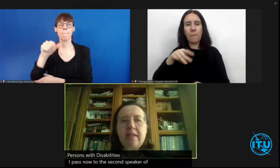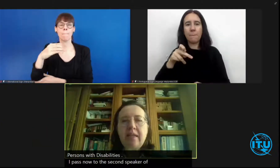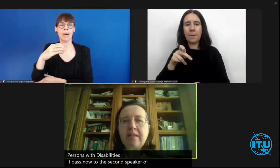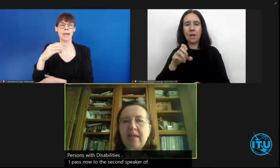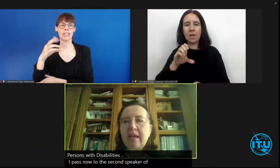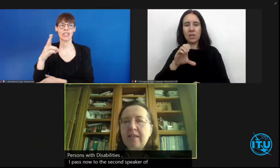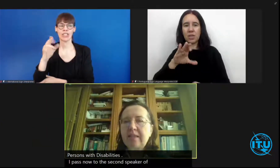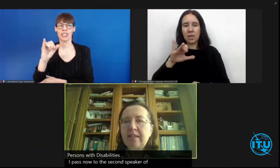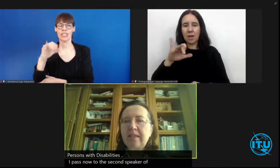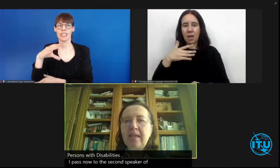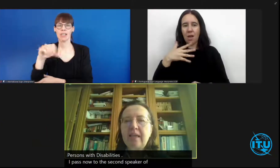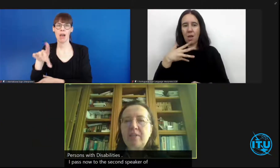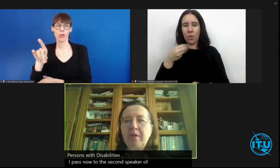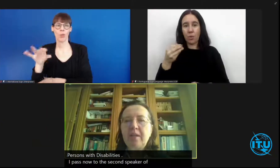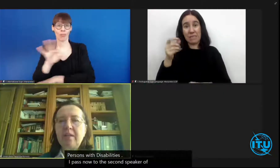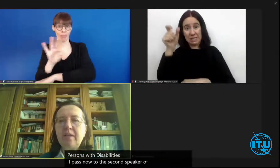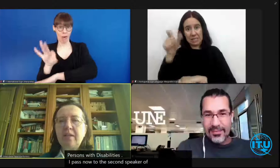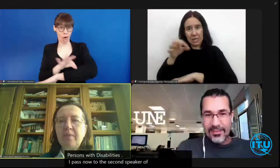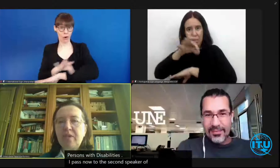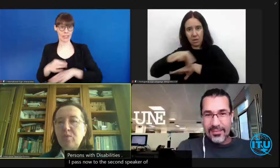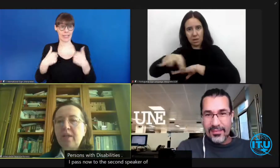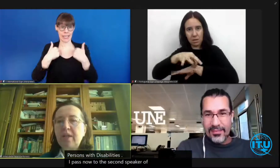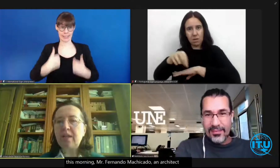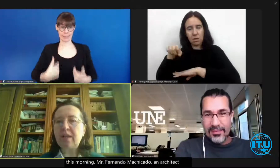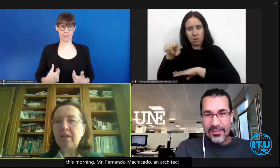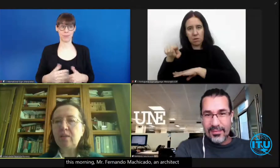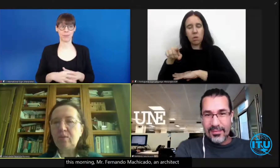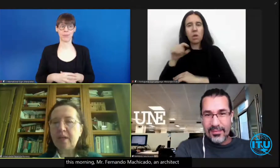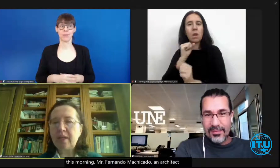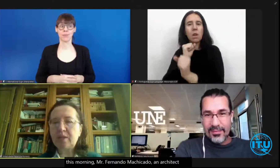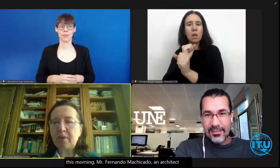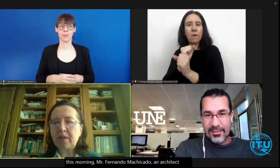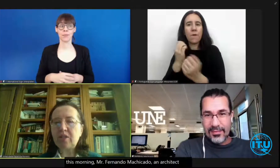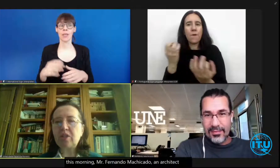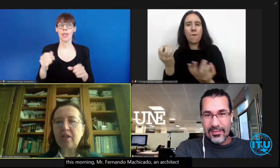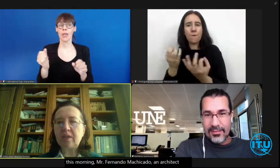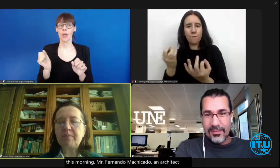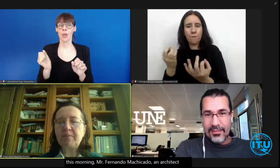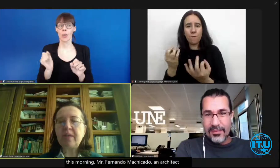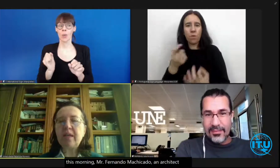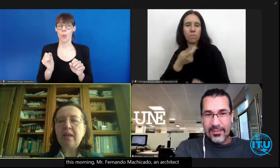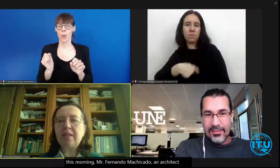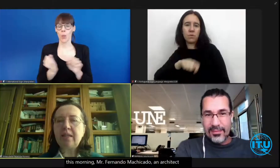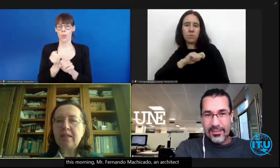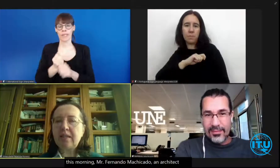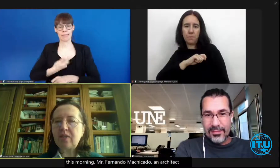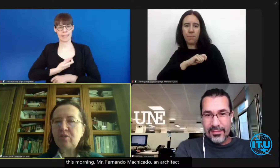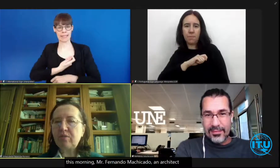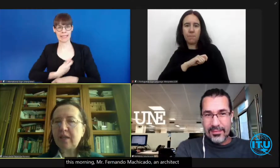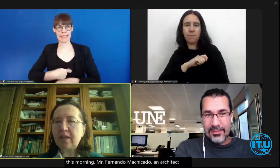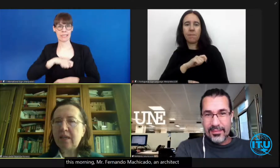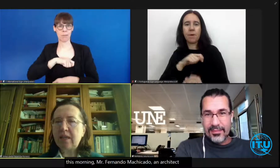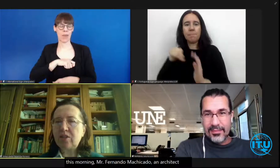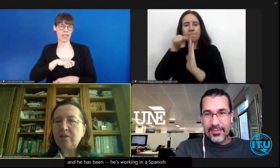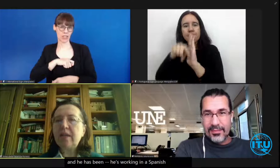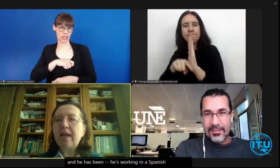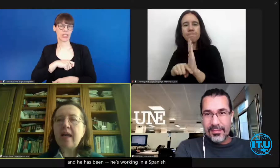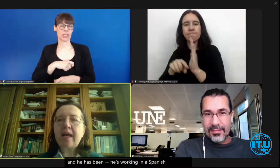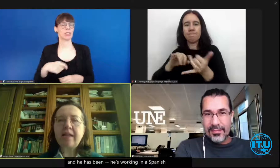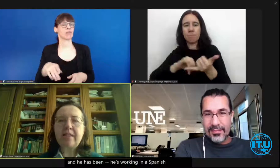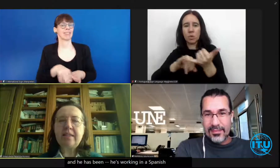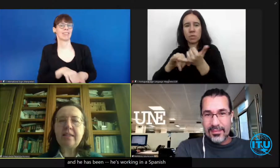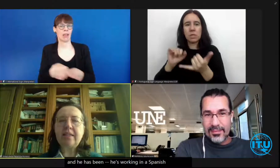an architect and he's working in UNE, the Spanish standardization